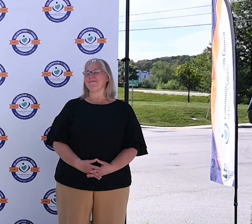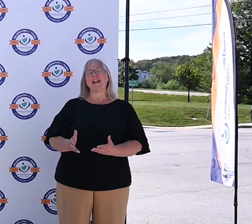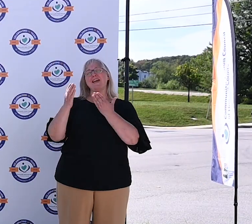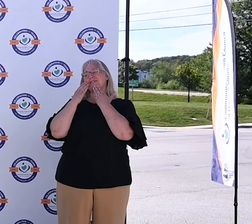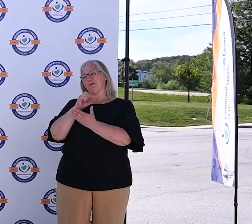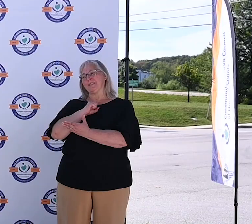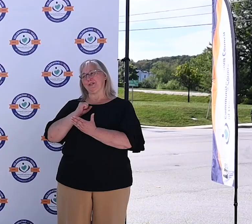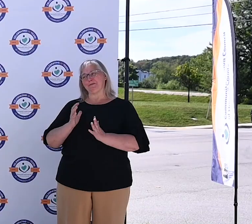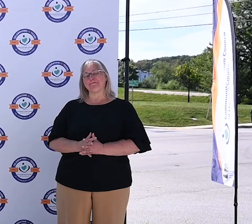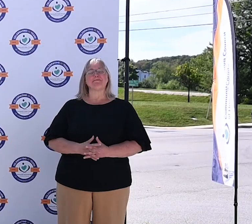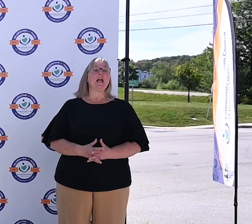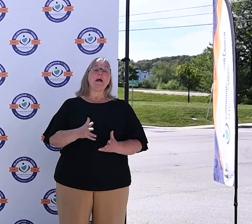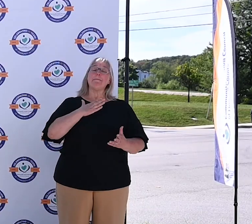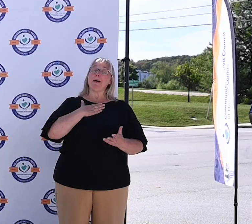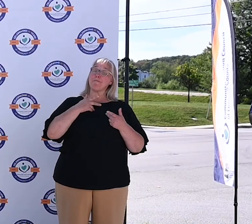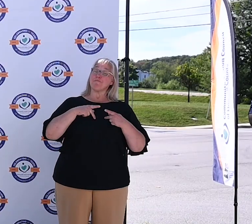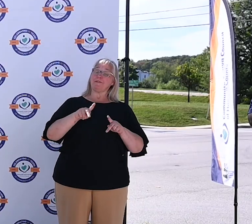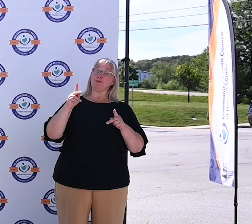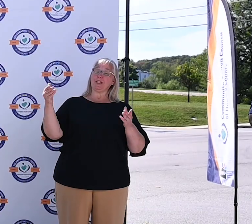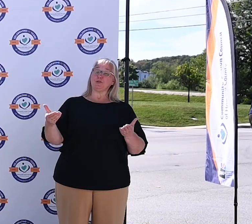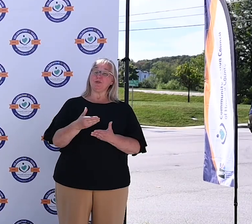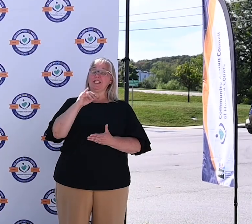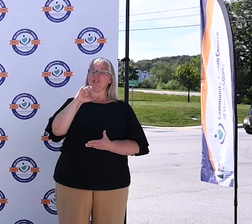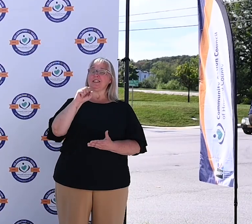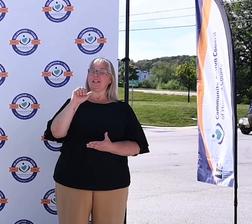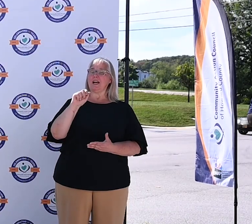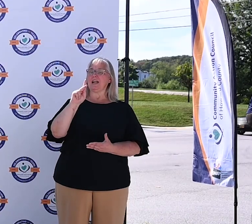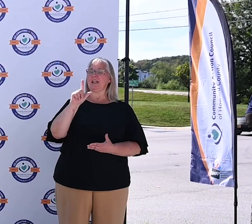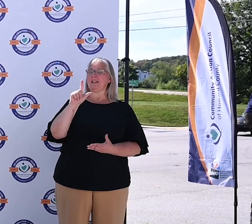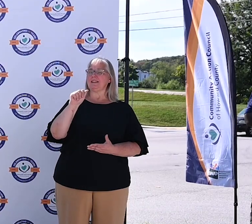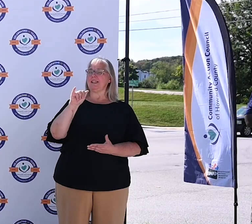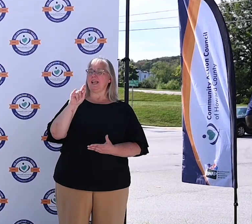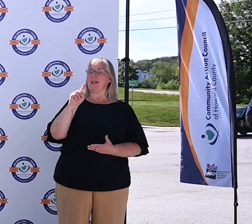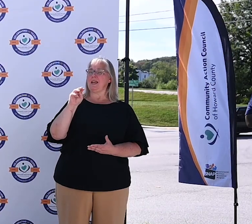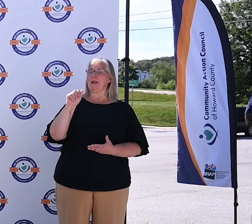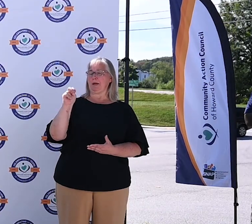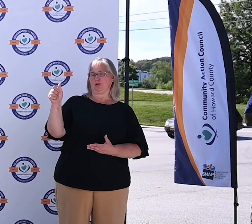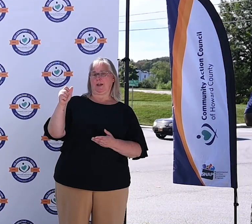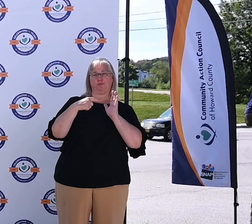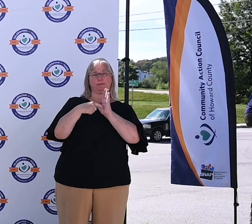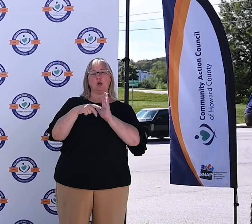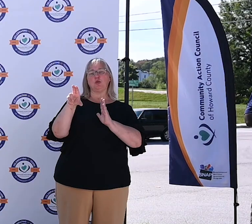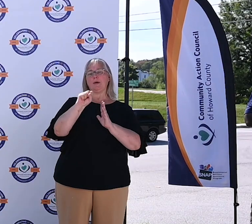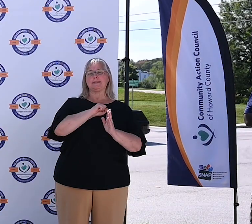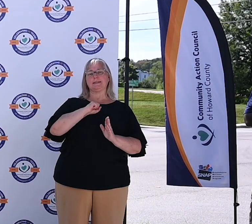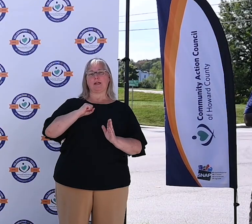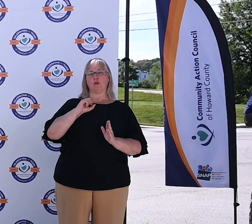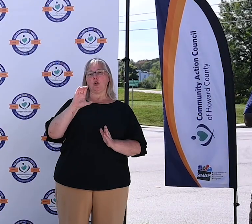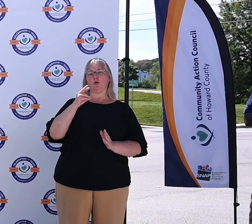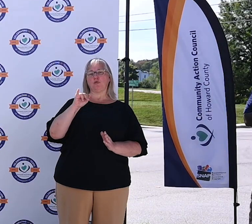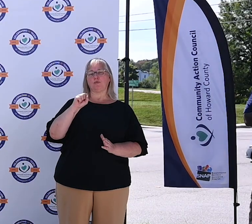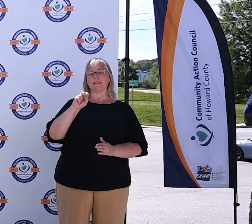Thank you, Senator. It is my privilege to introduce Jessica Kleitman, who is representing United States Senator Chris